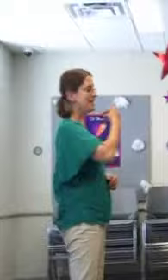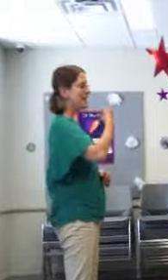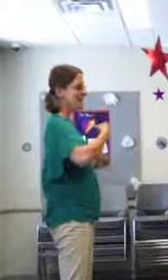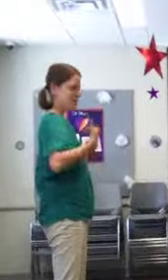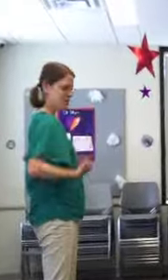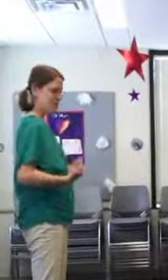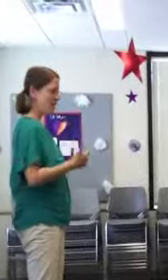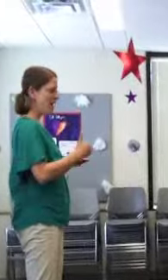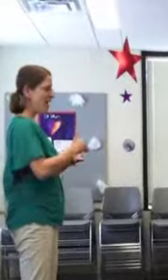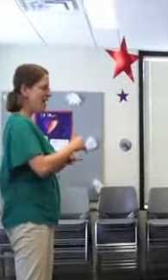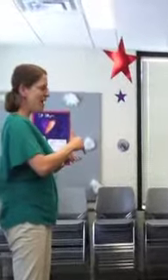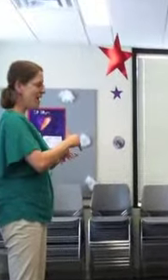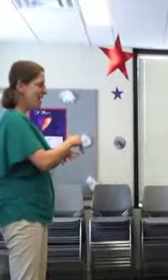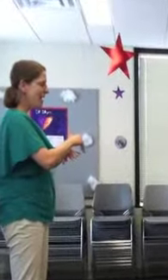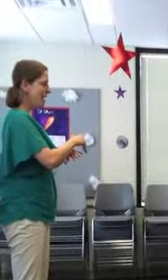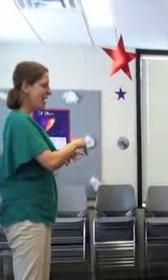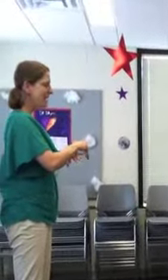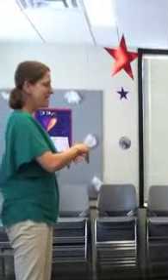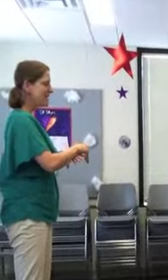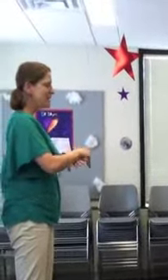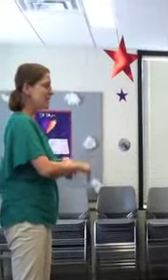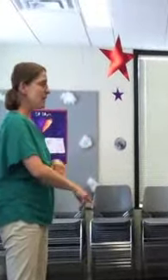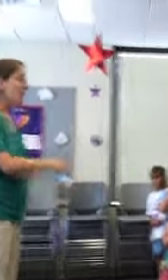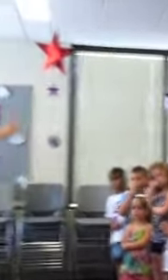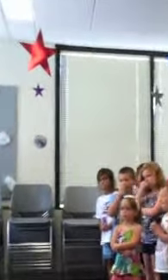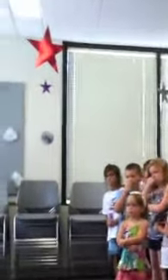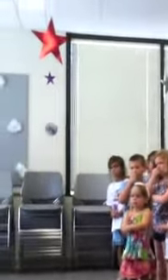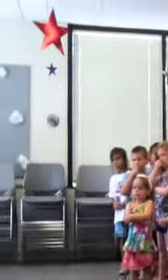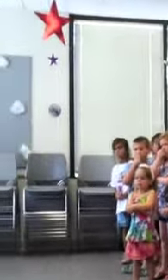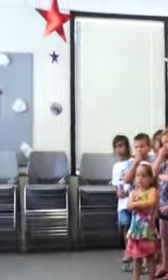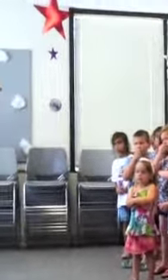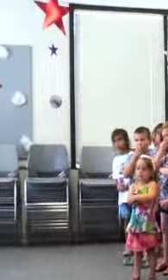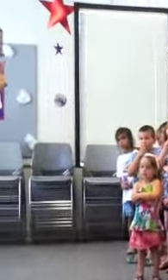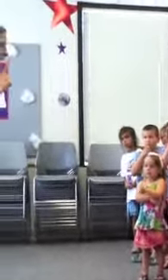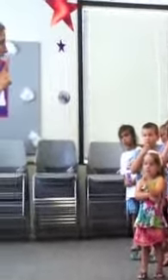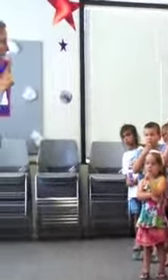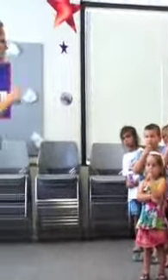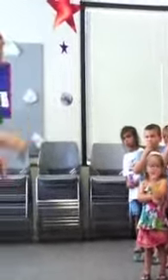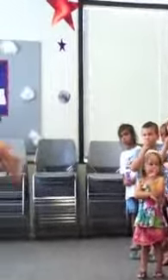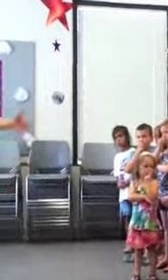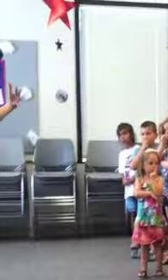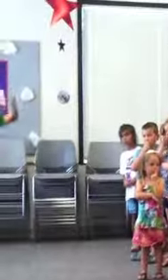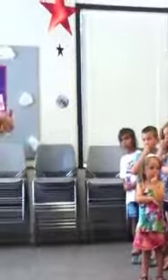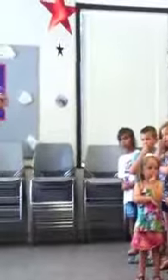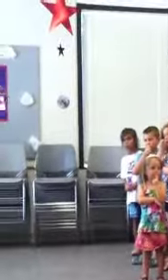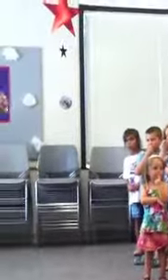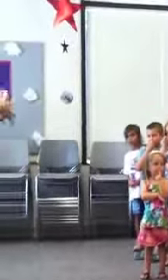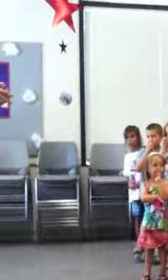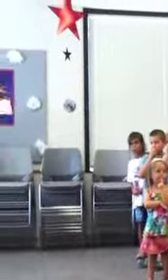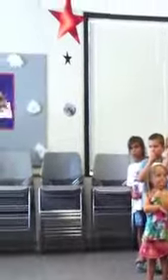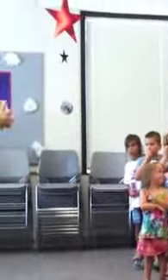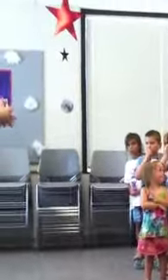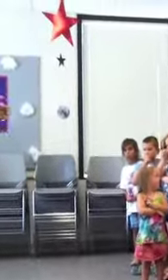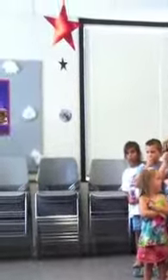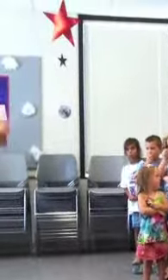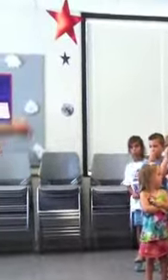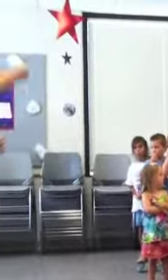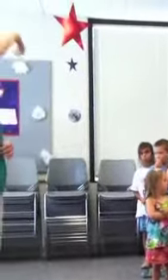The program is one of McMillan's own creation. She does a little storytelling, gets the children to sing along with a few songs, then teaches the